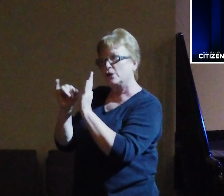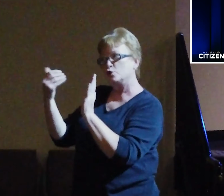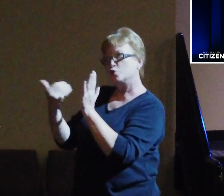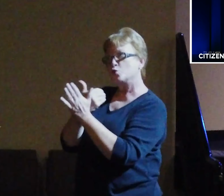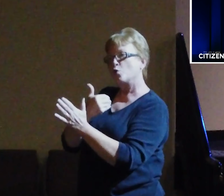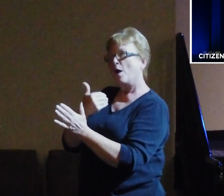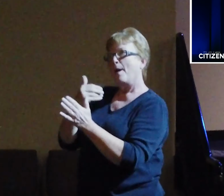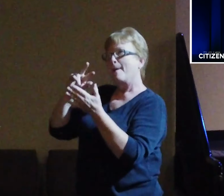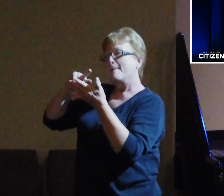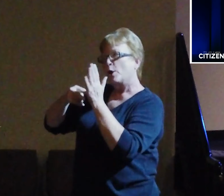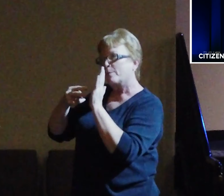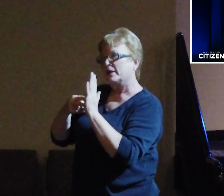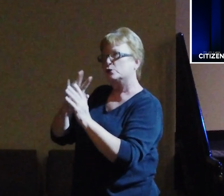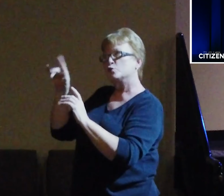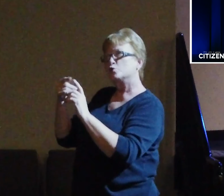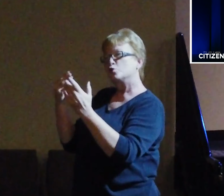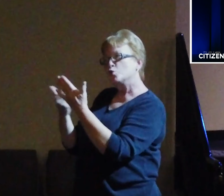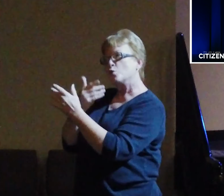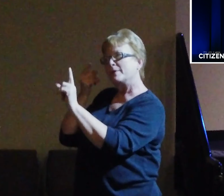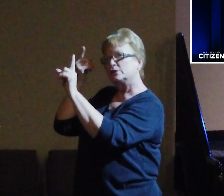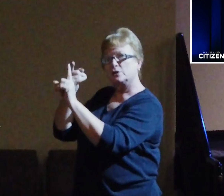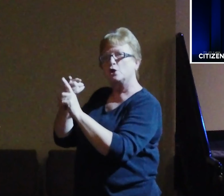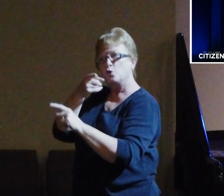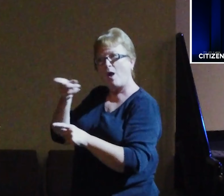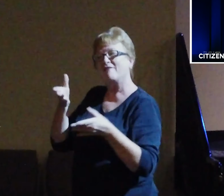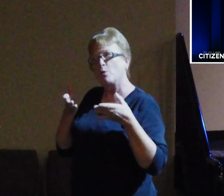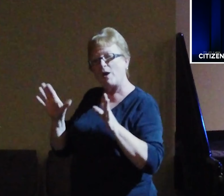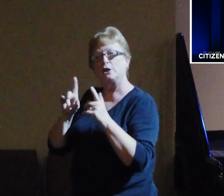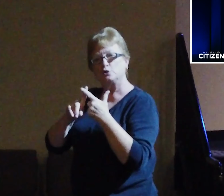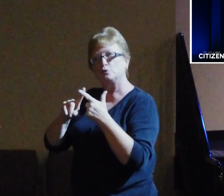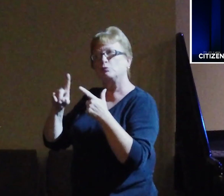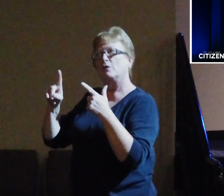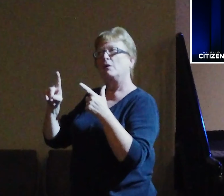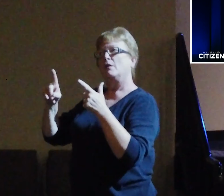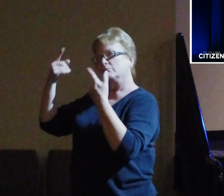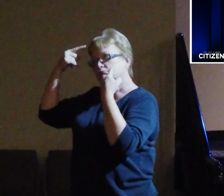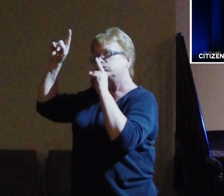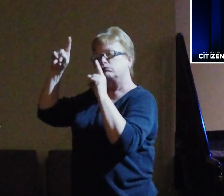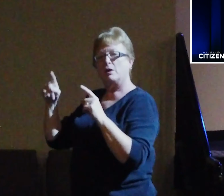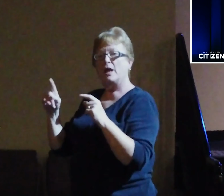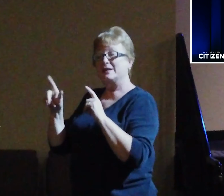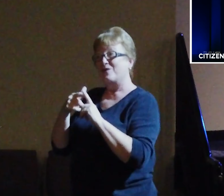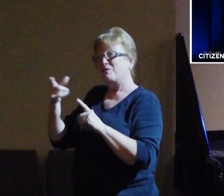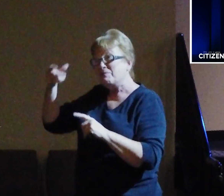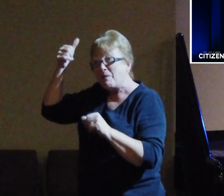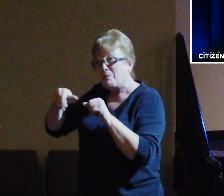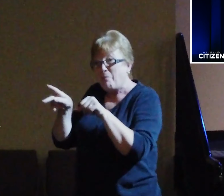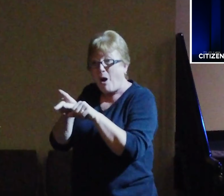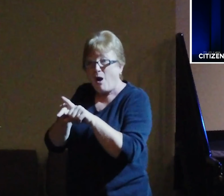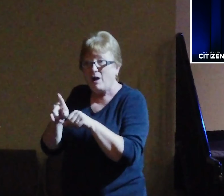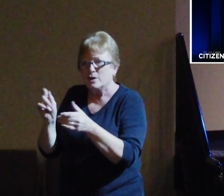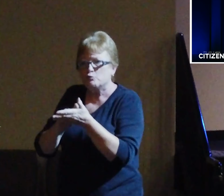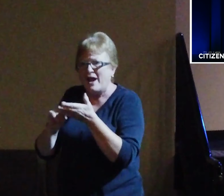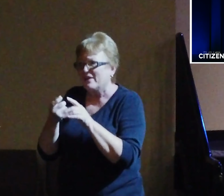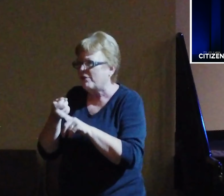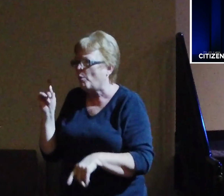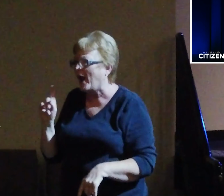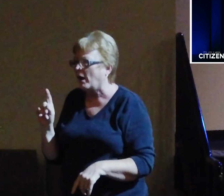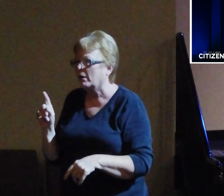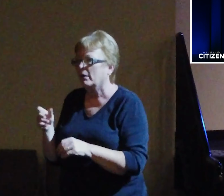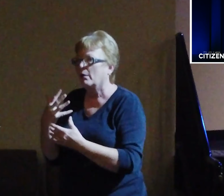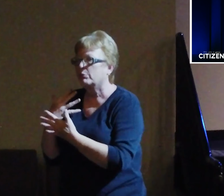purpose, and you have a way to fulfill those things. He's writing from prison. He's not with